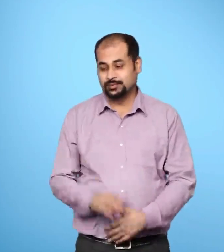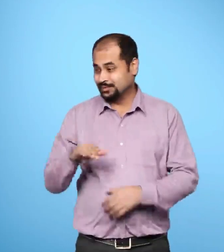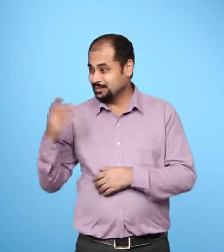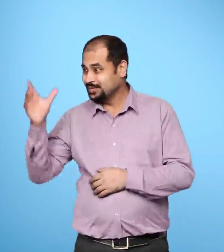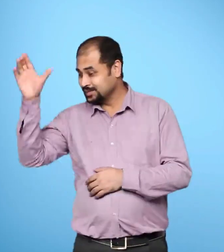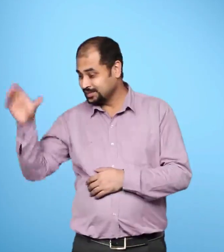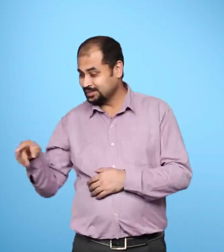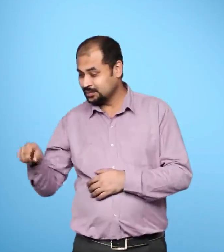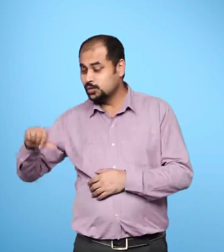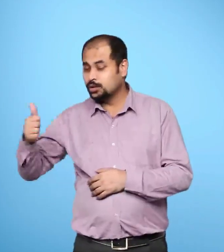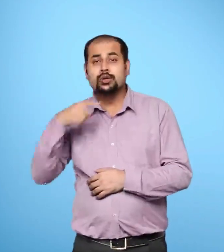Winner, Gesar.